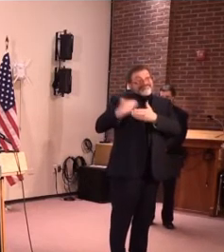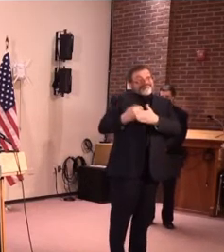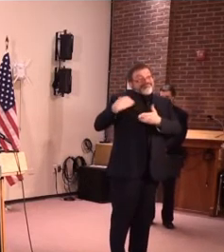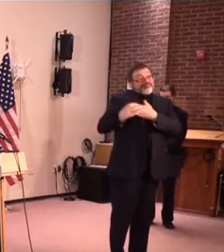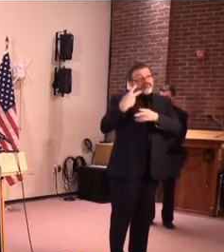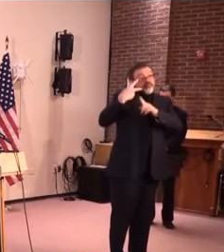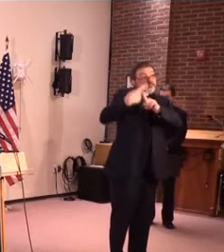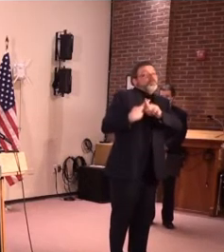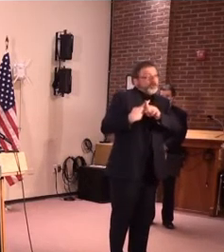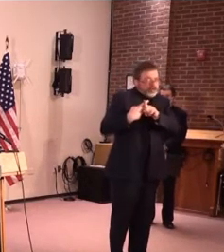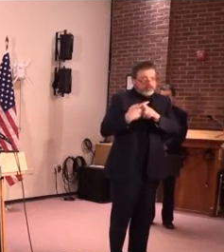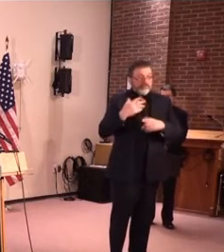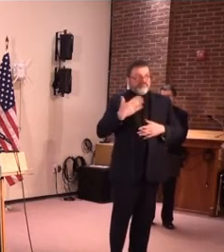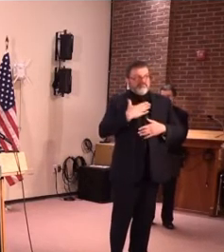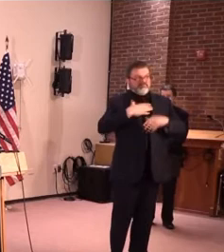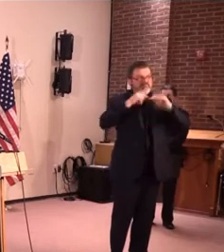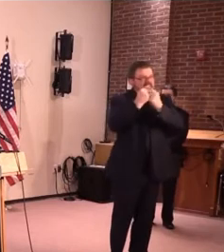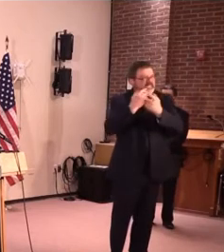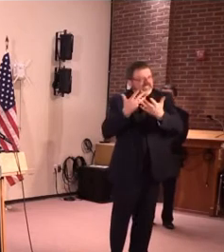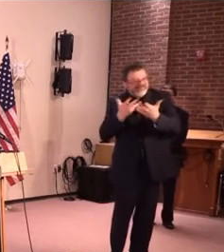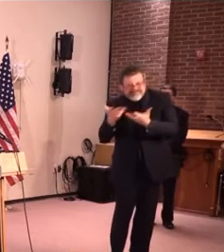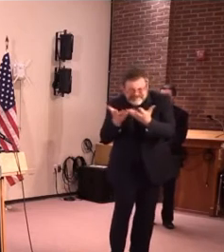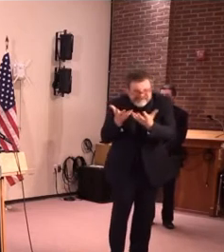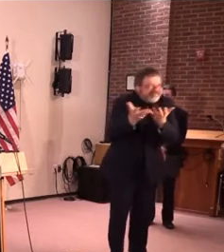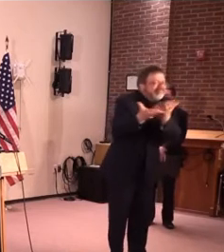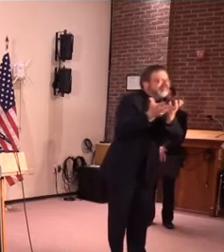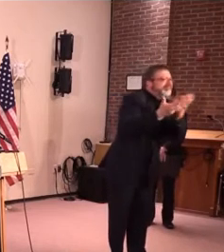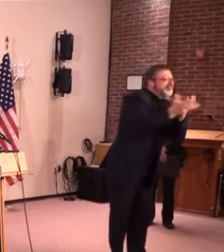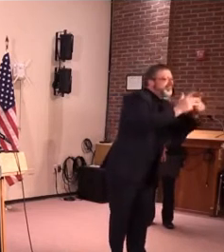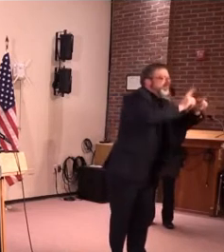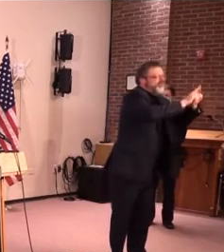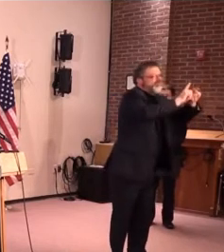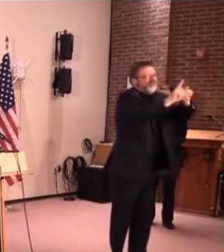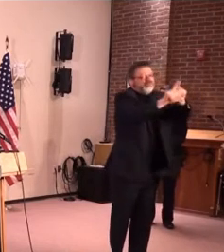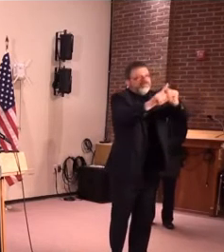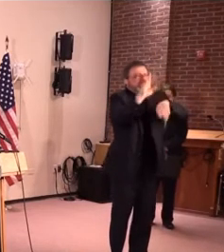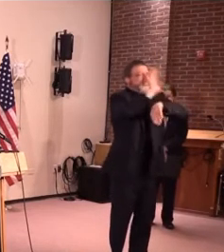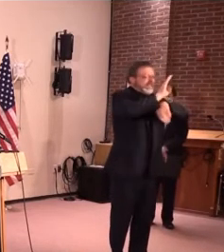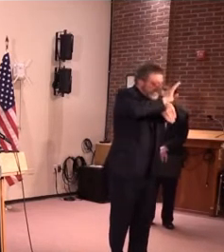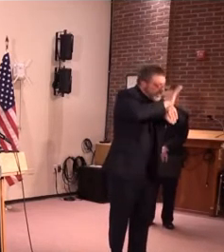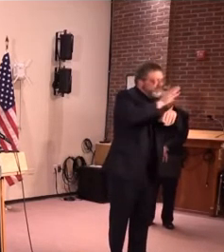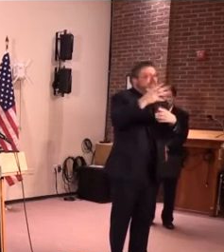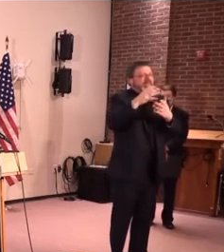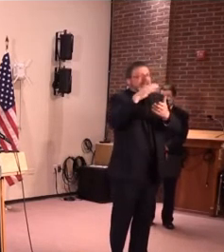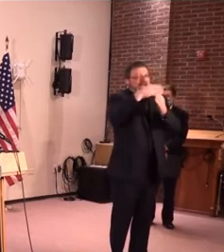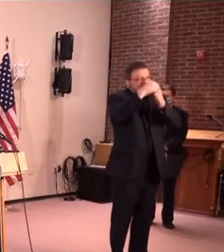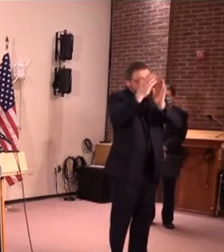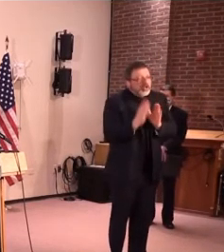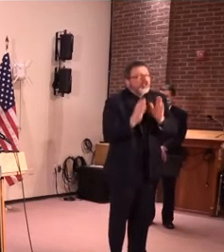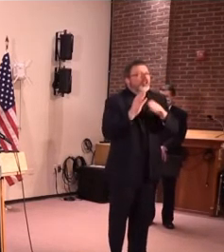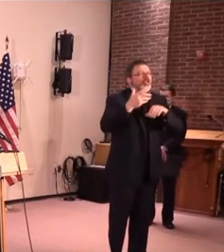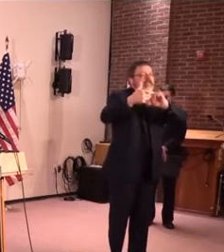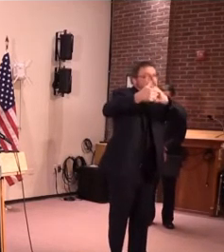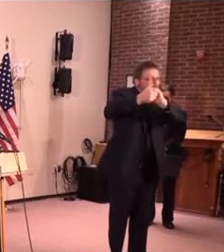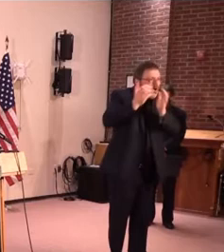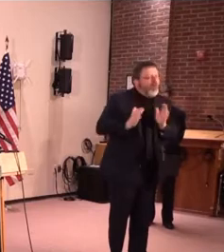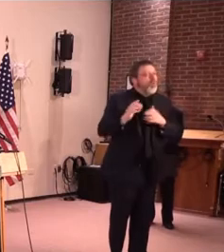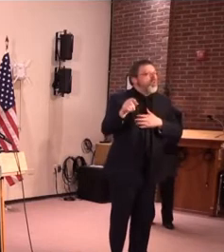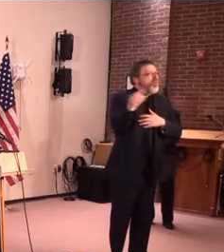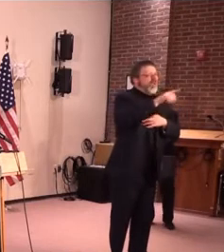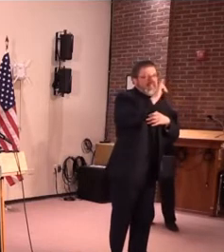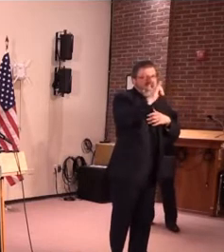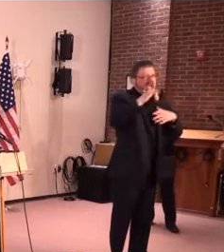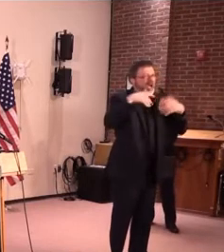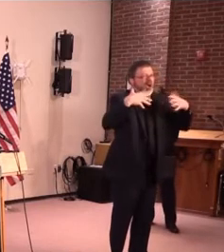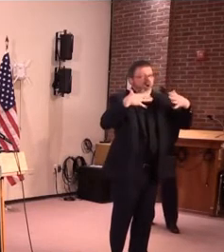businesses and community leaders. We've collected business impact data from thousands of businesses and consulted with many